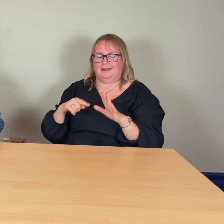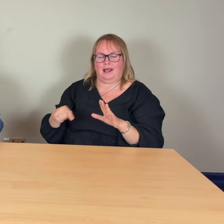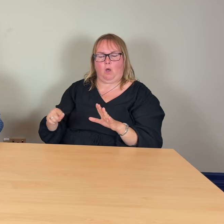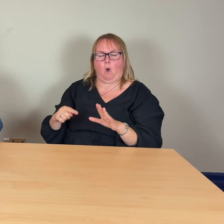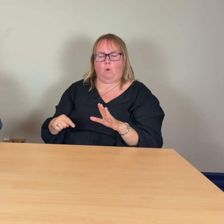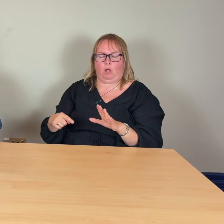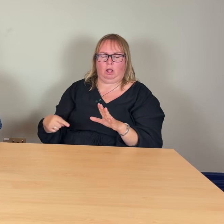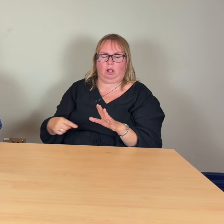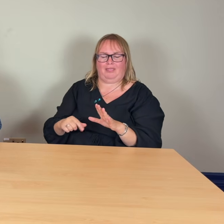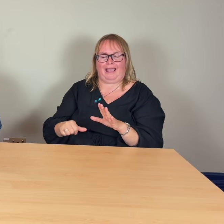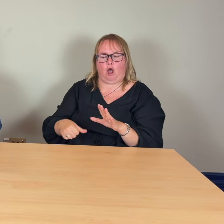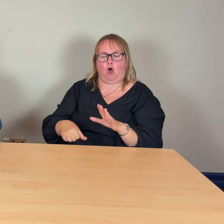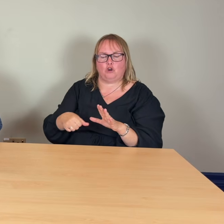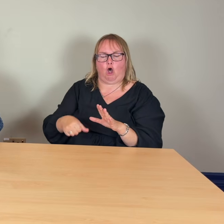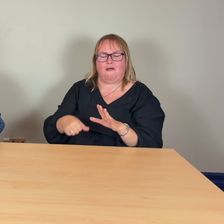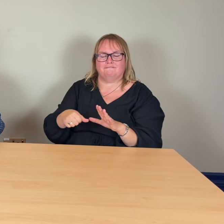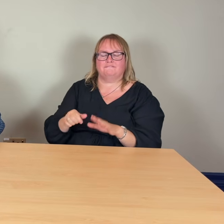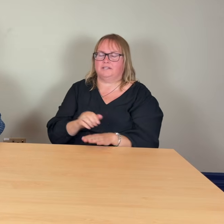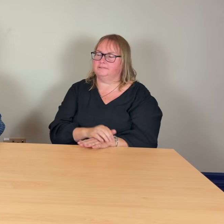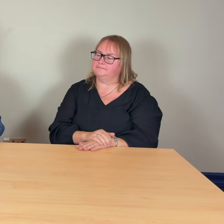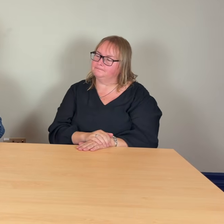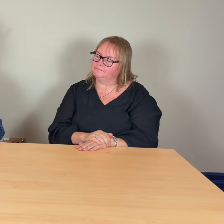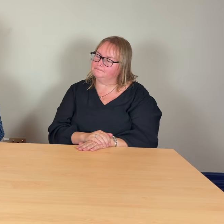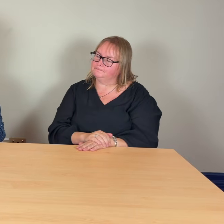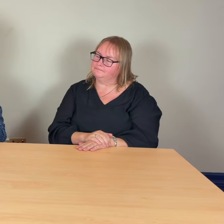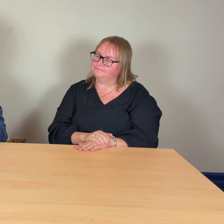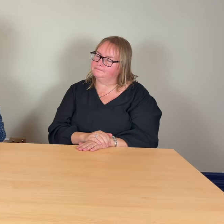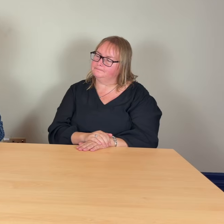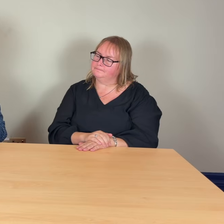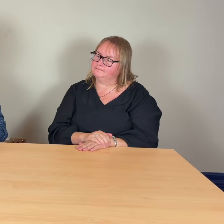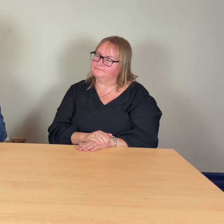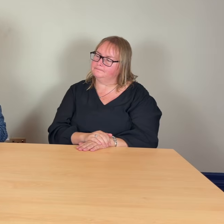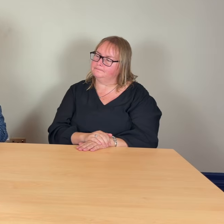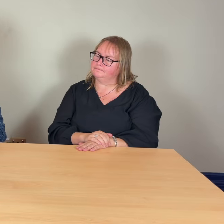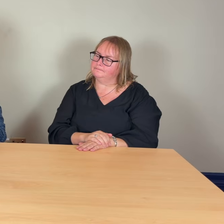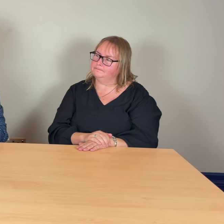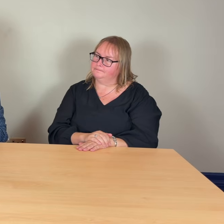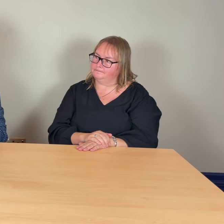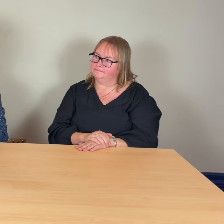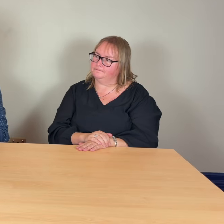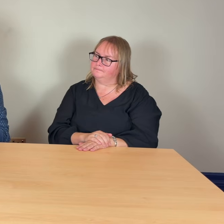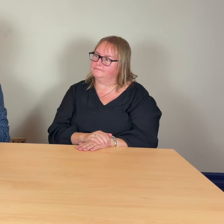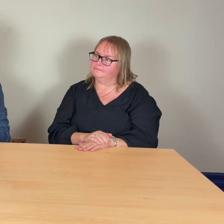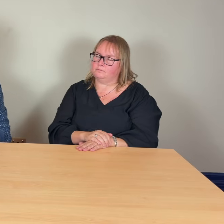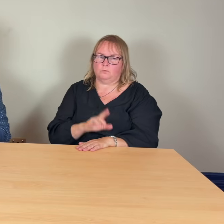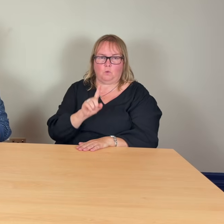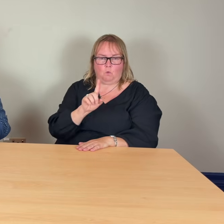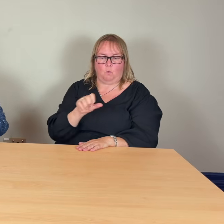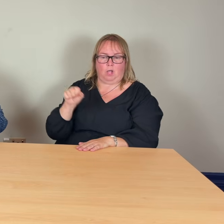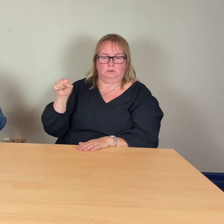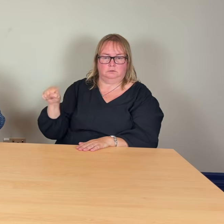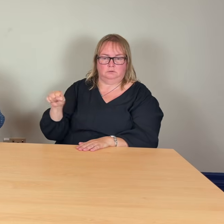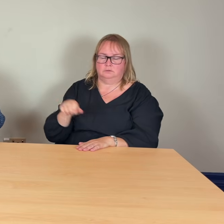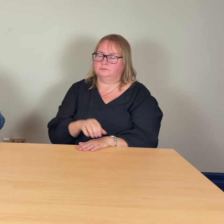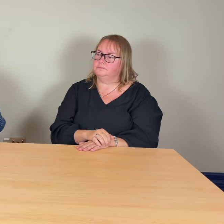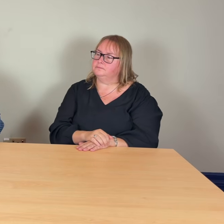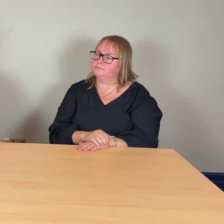inside to switch the light on and off with my fingers. So I'm just going to put this to one side.